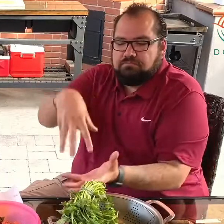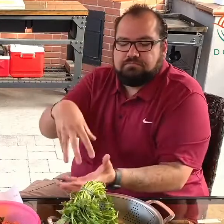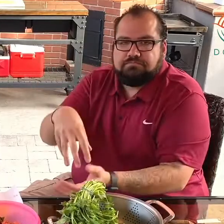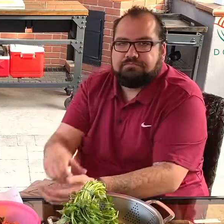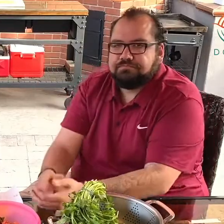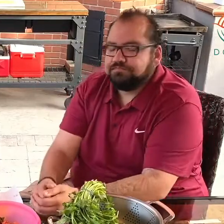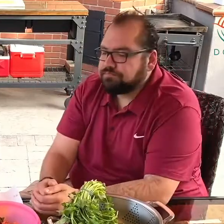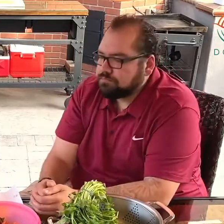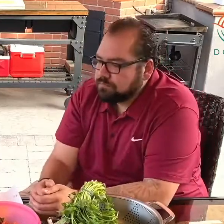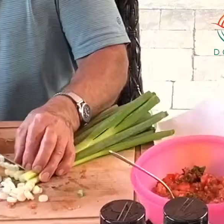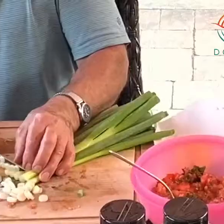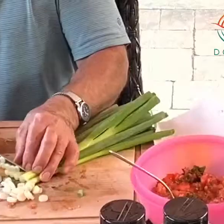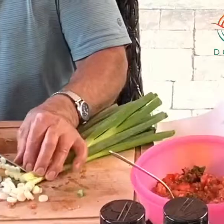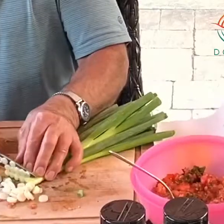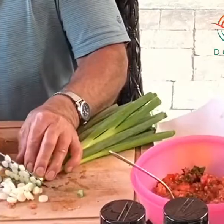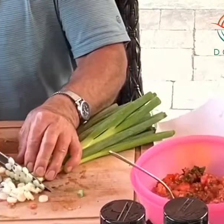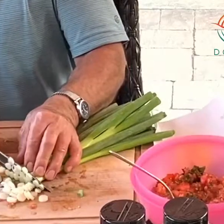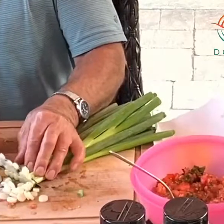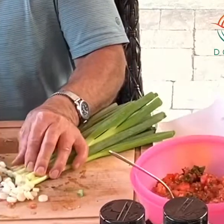hand, and then he will put them in.